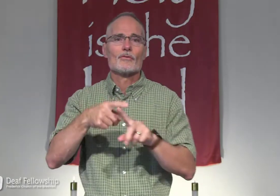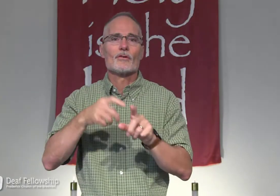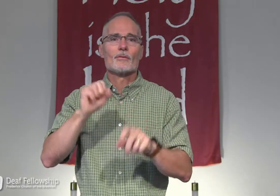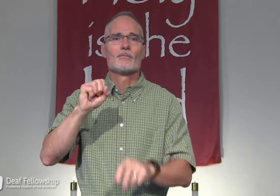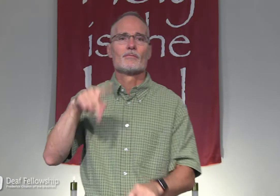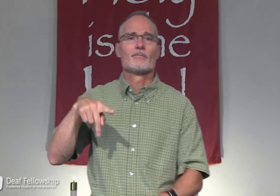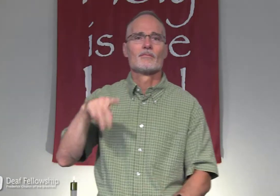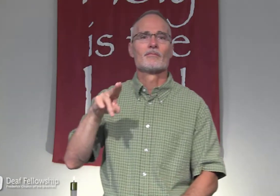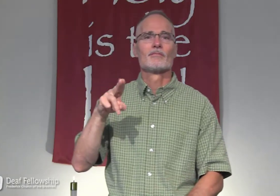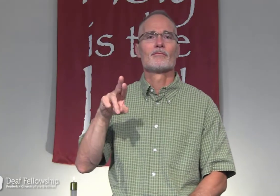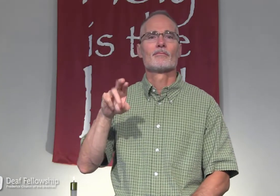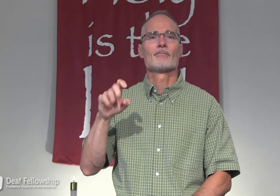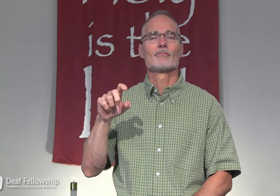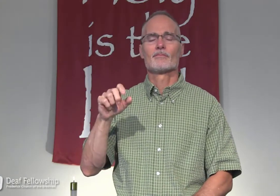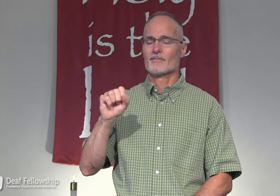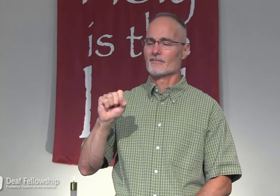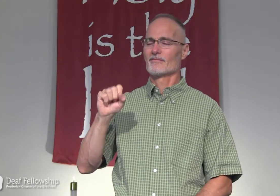I love this quote from Spurgeon.